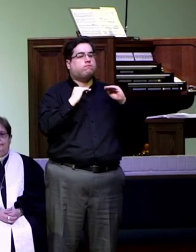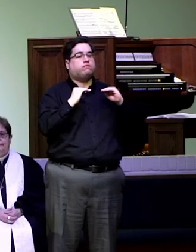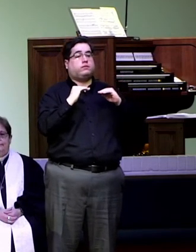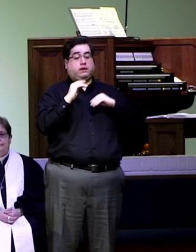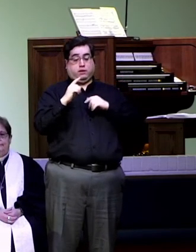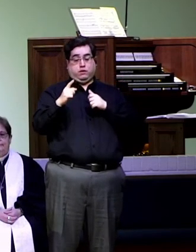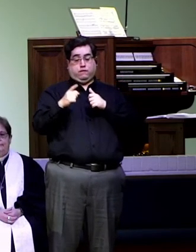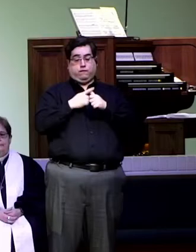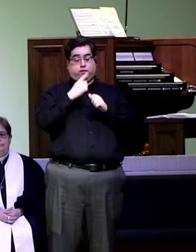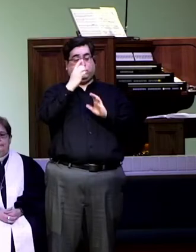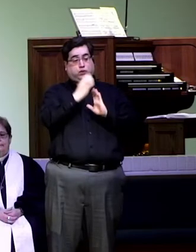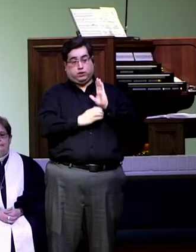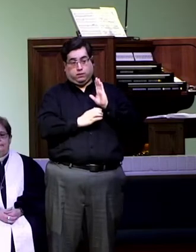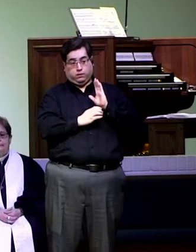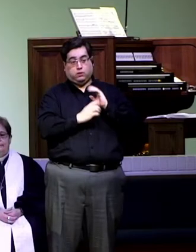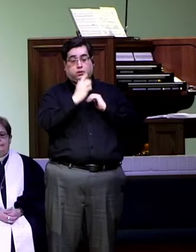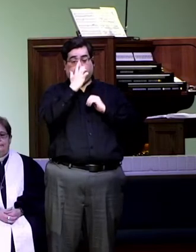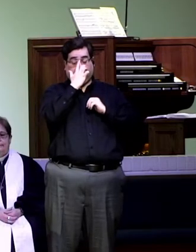In the first chapter,